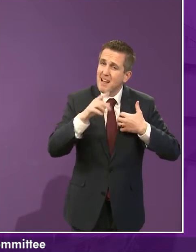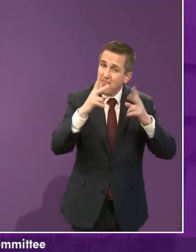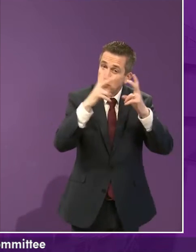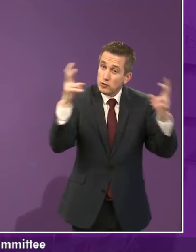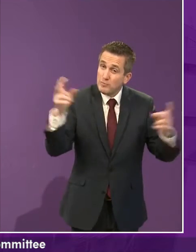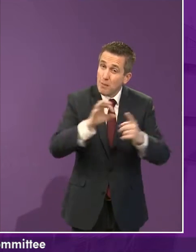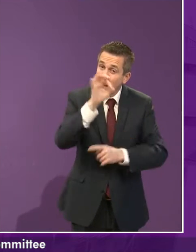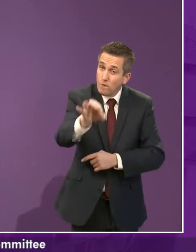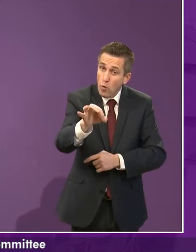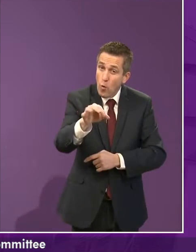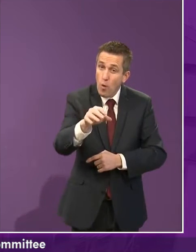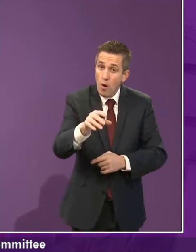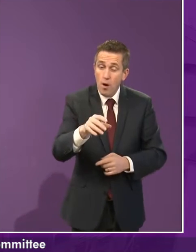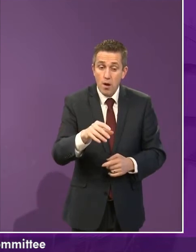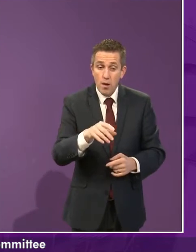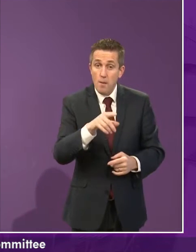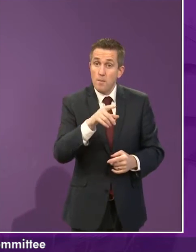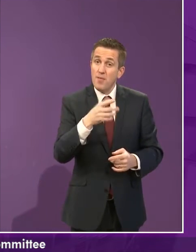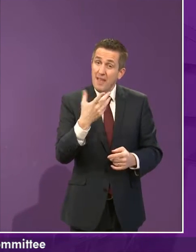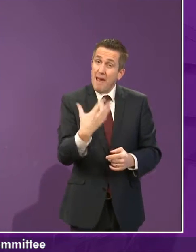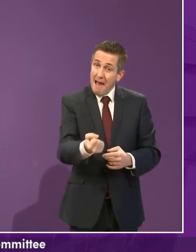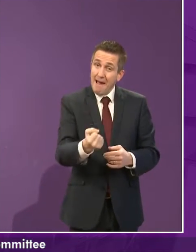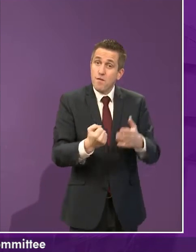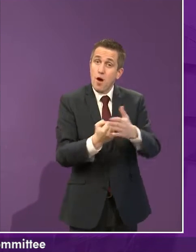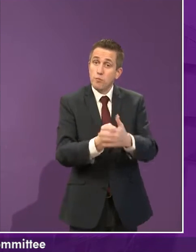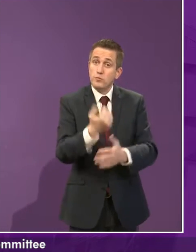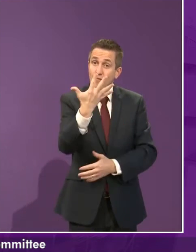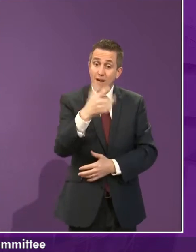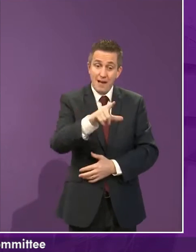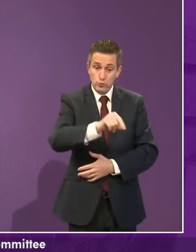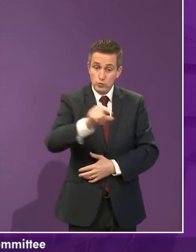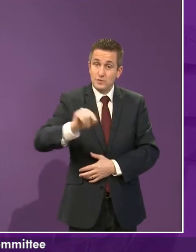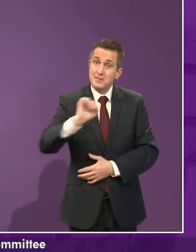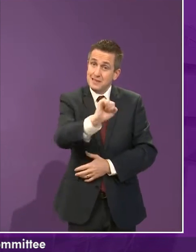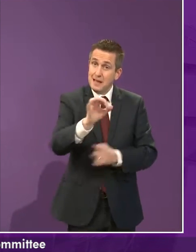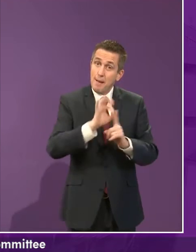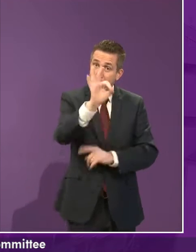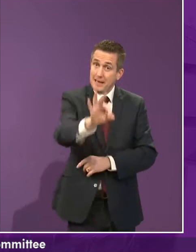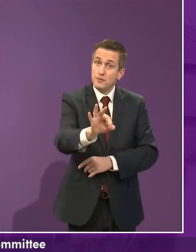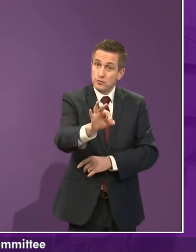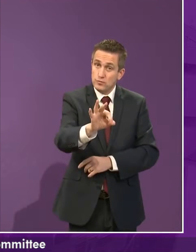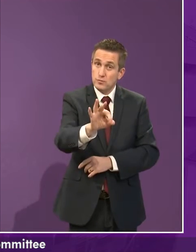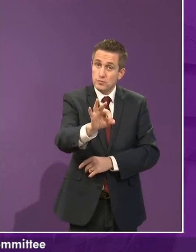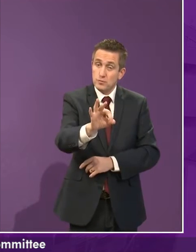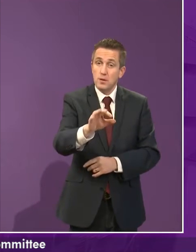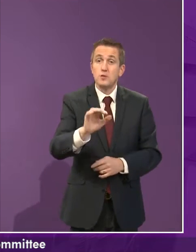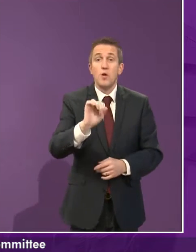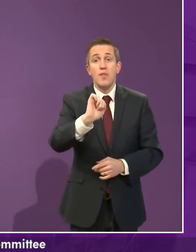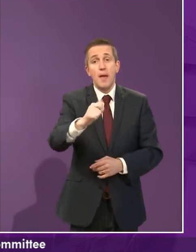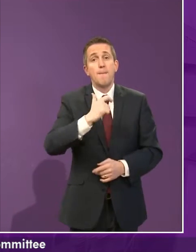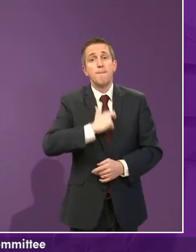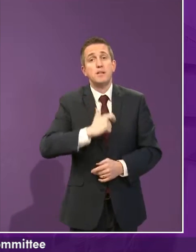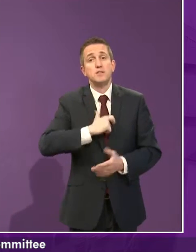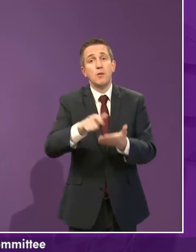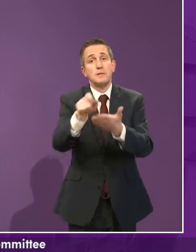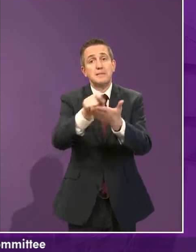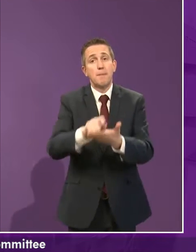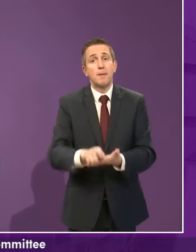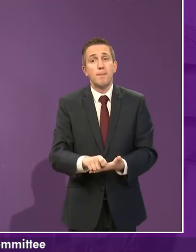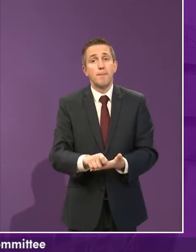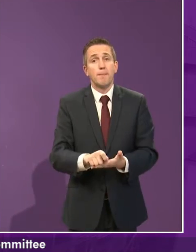do have 5 choices in their application, and therefore the personal statement might not fit